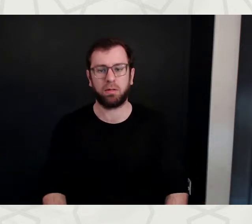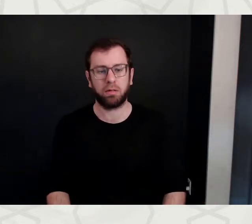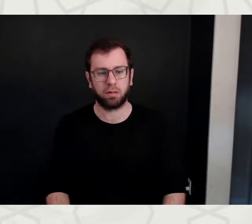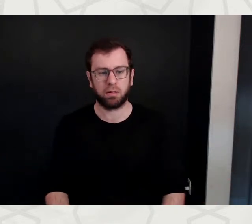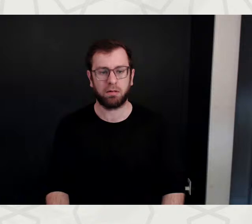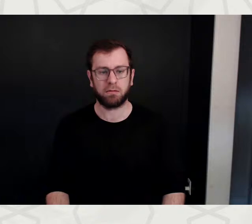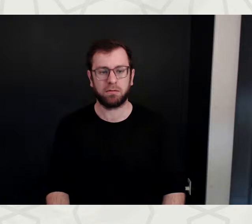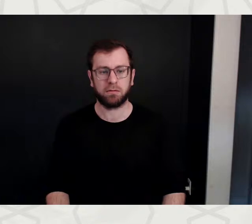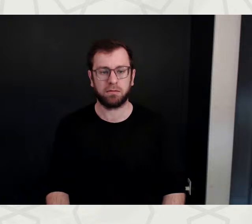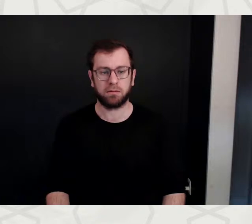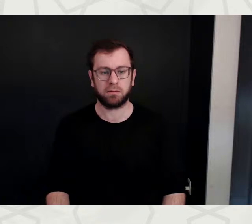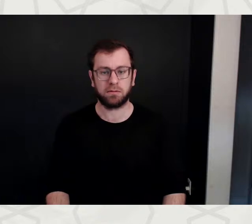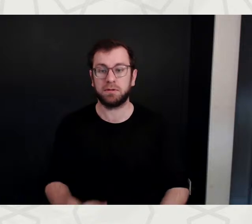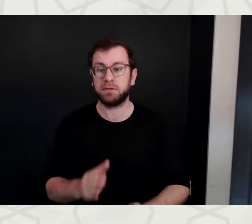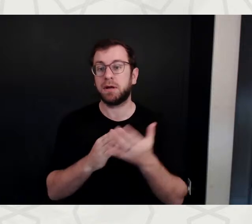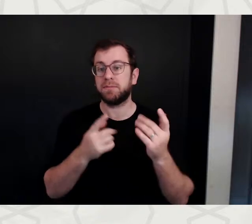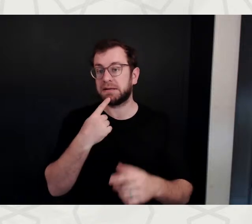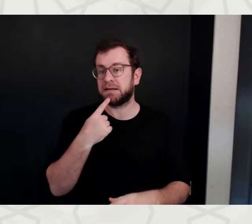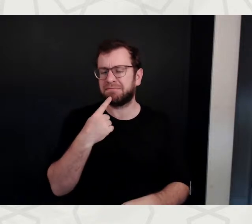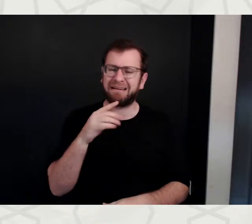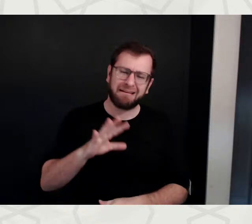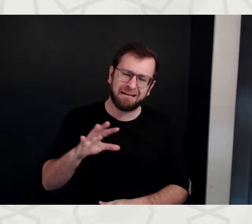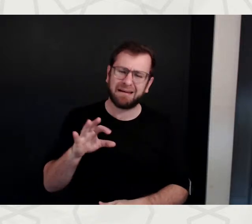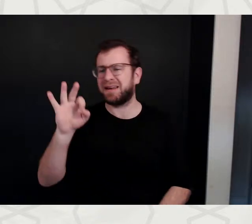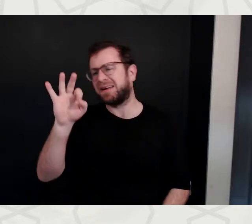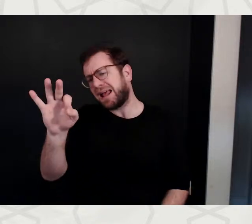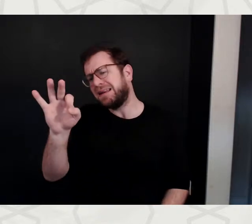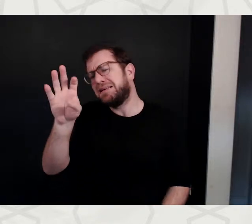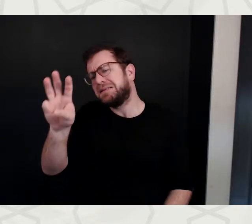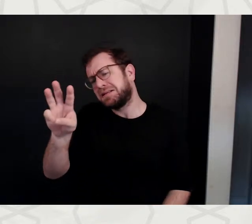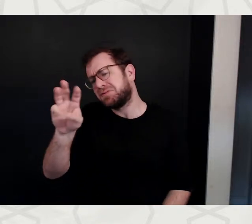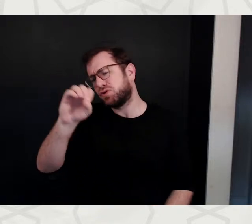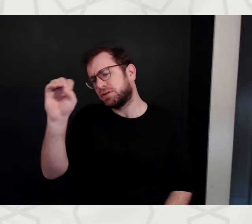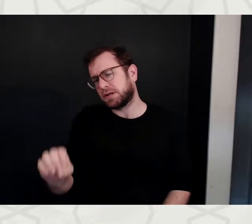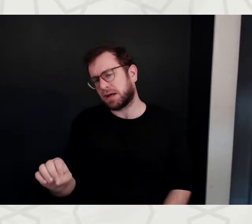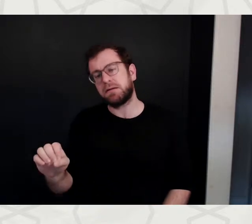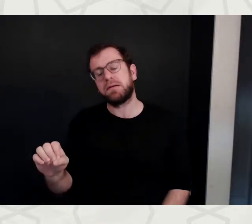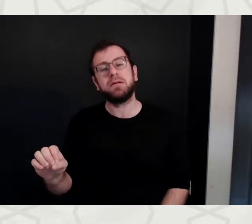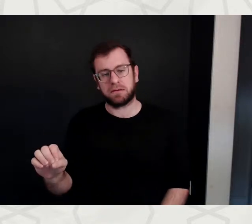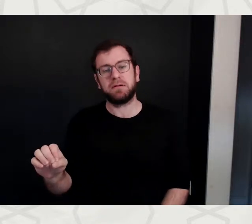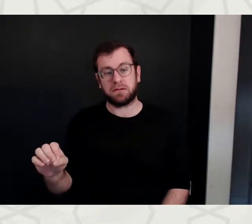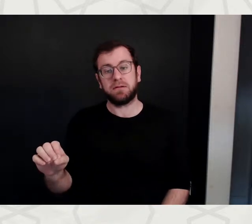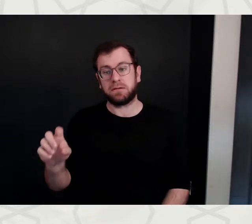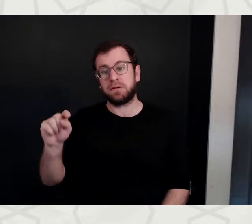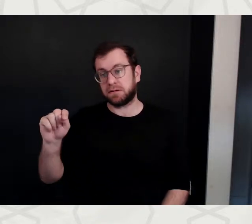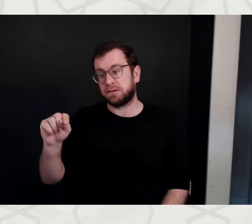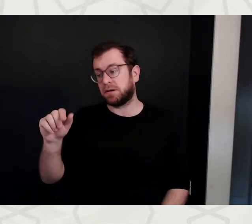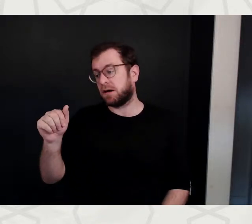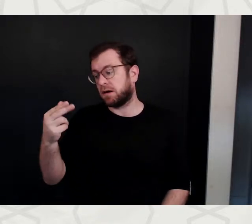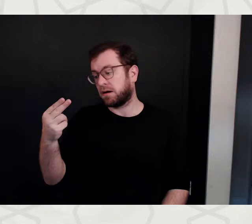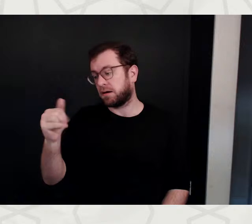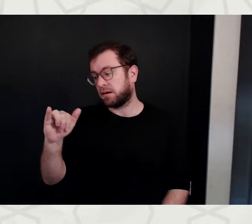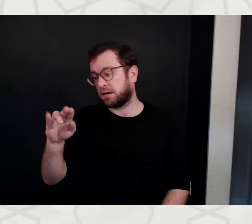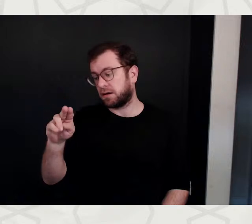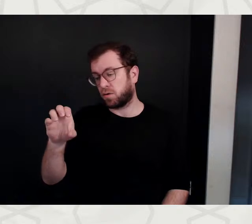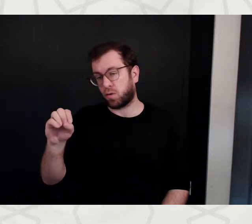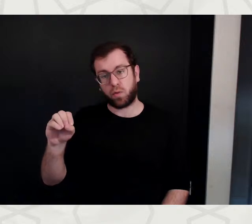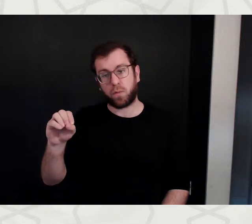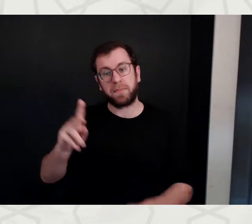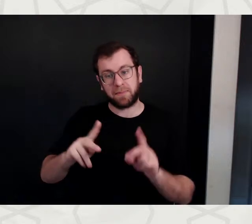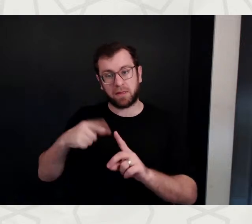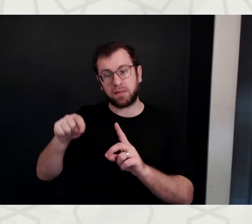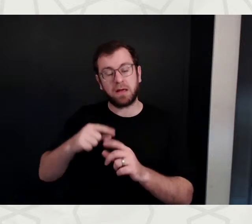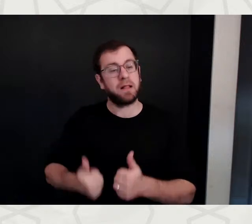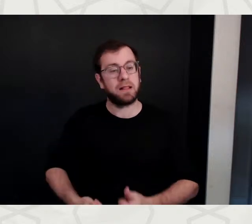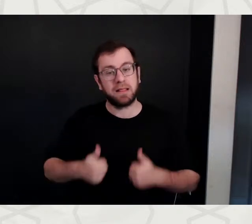Some take a little back and they say 96% of the population of Taino people who lived in the Caribbean and